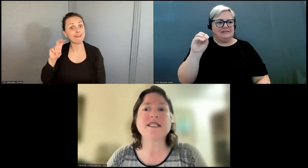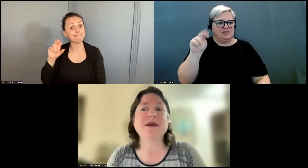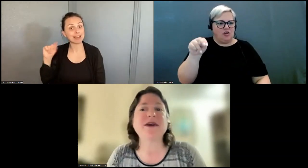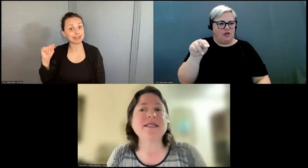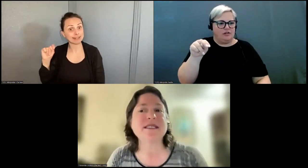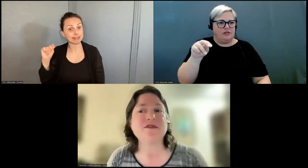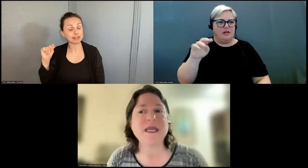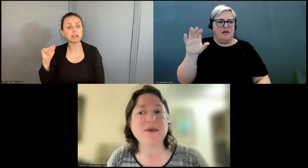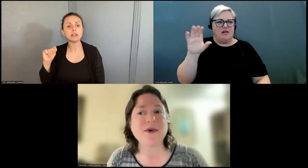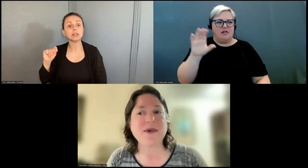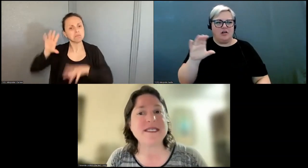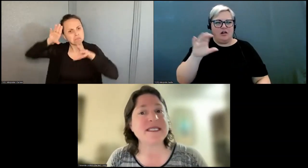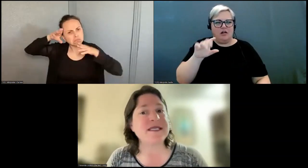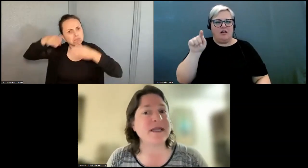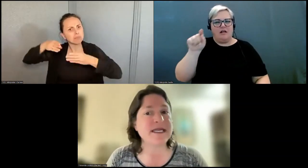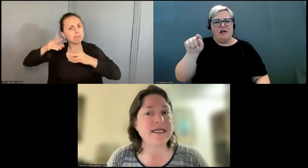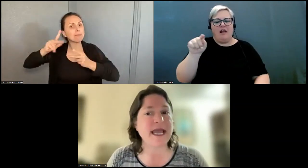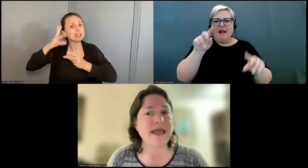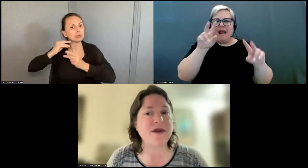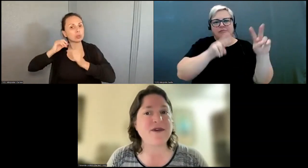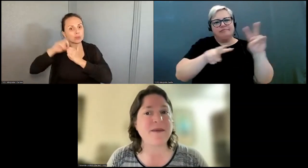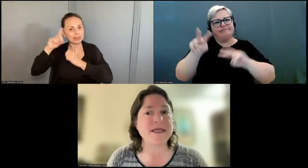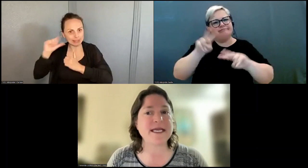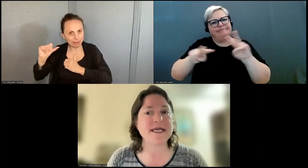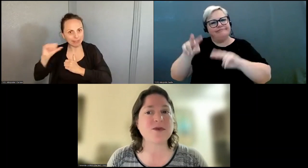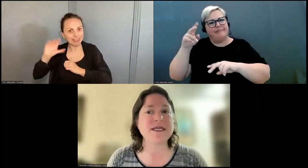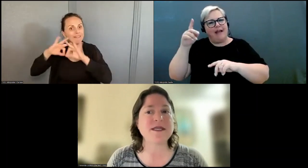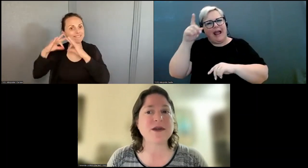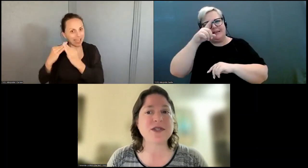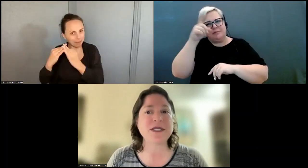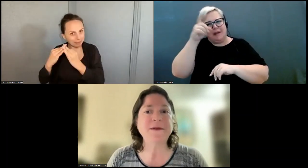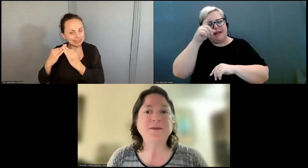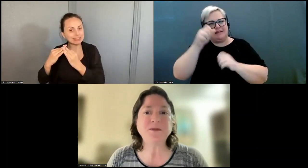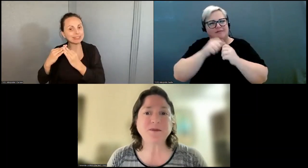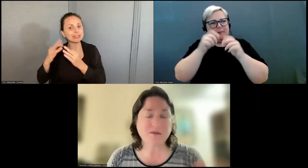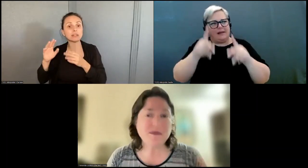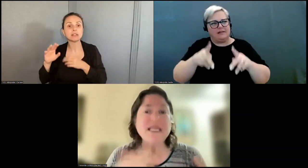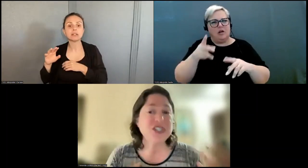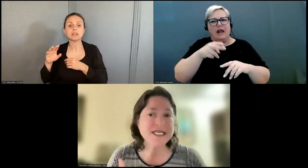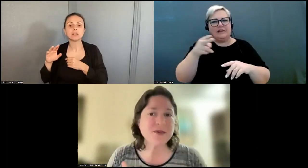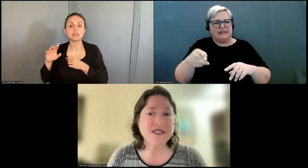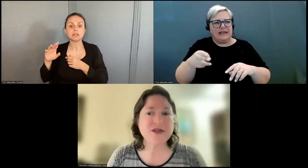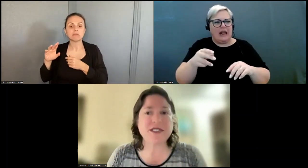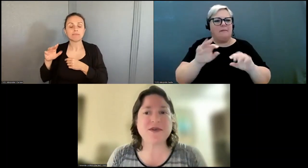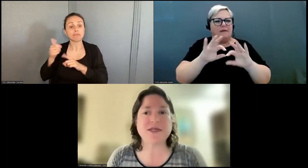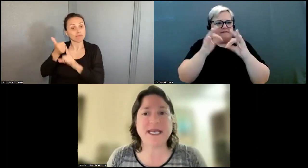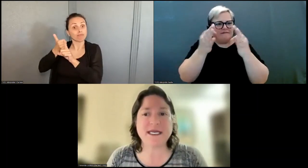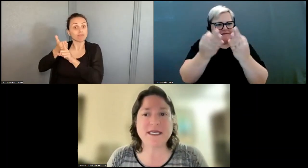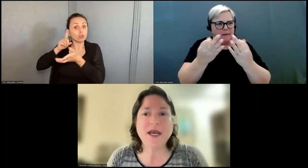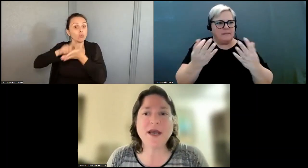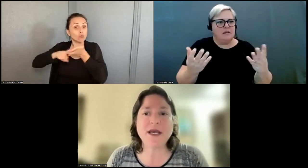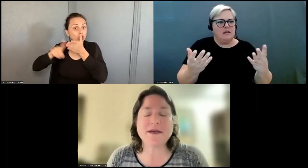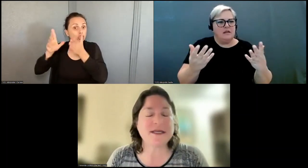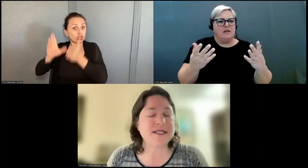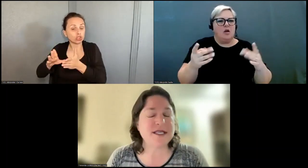looks at experiences of people with disabilities and their families as a research. She is a research